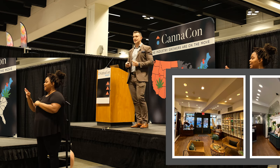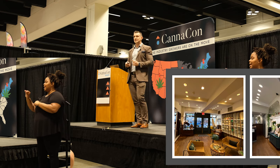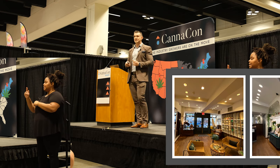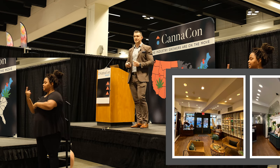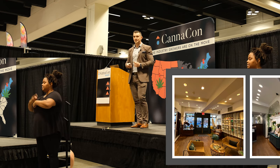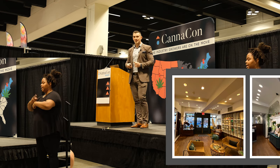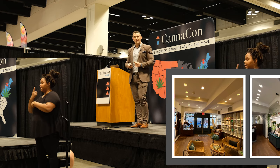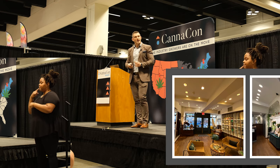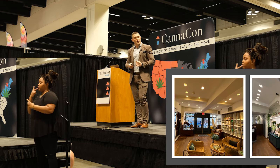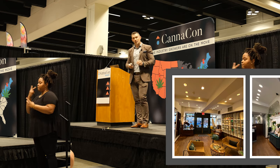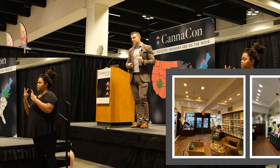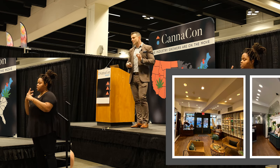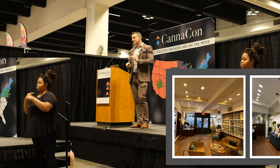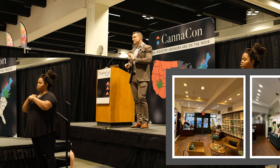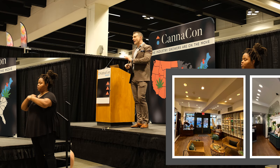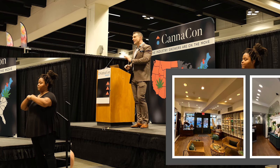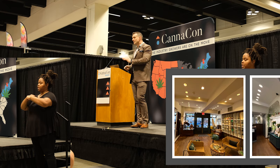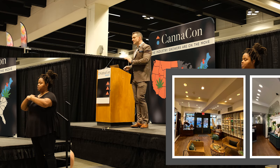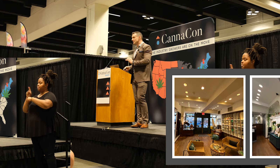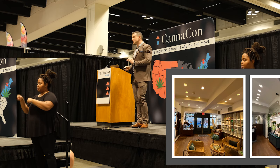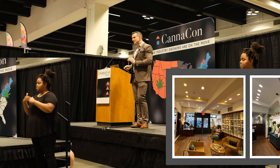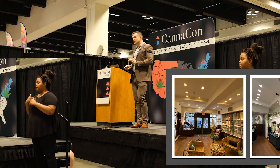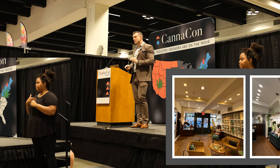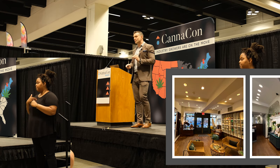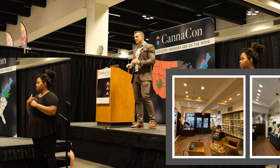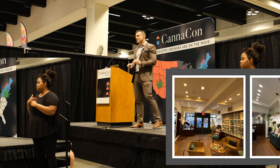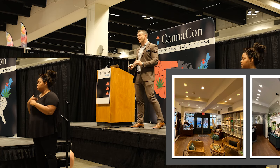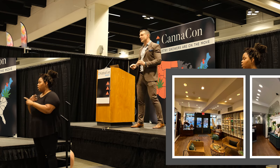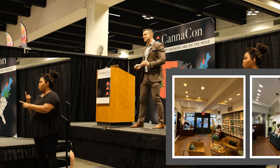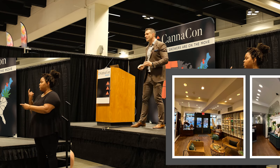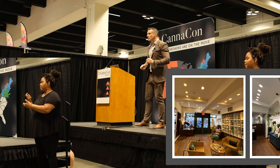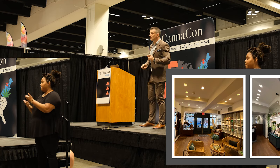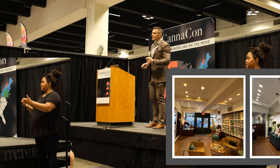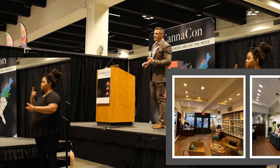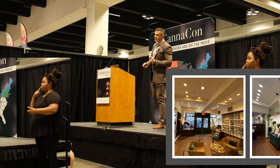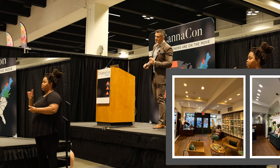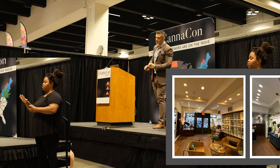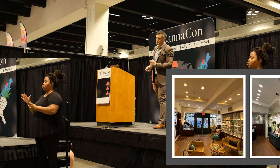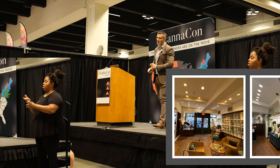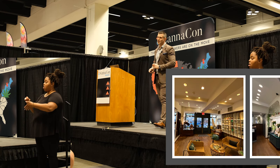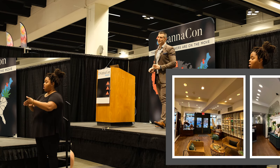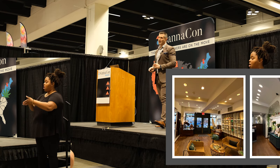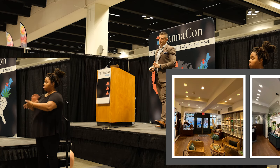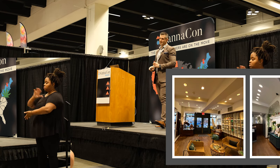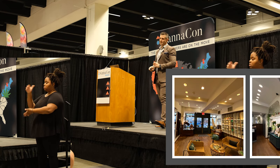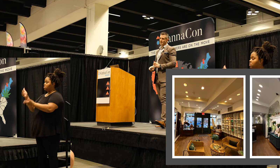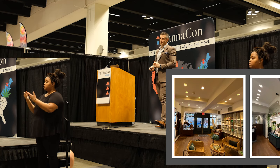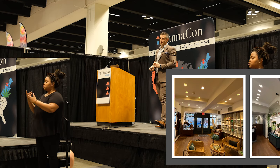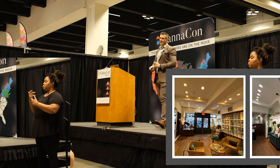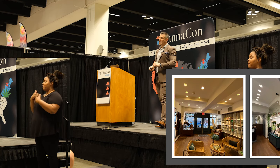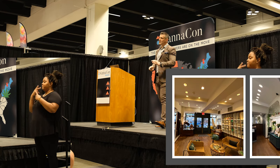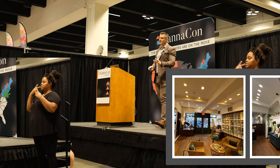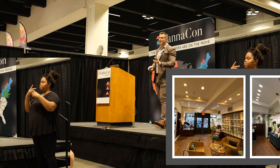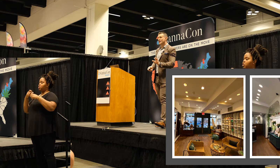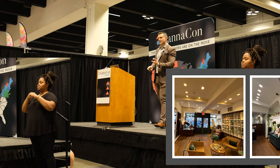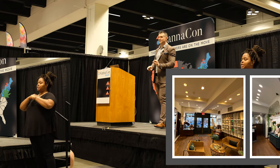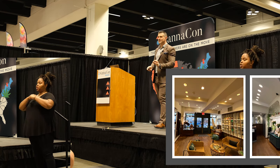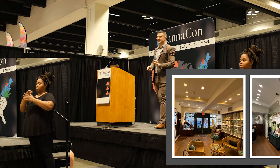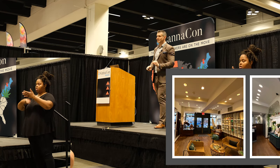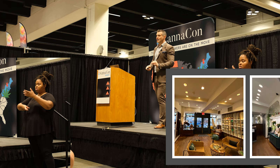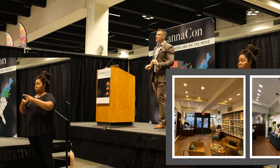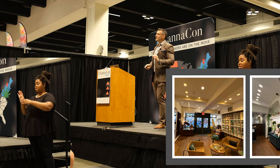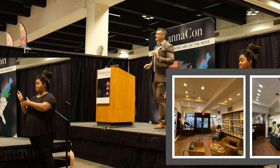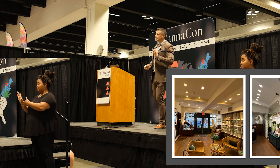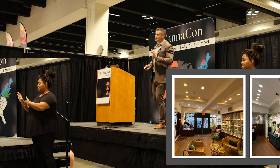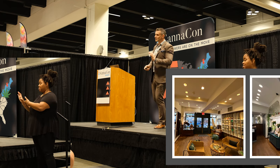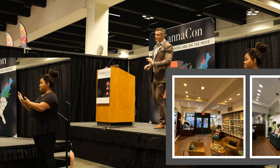visual surveillance. And one of the biggest line items that you'll see in your build cost will be on physical security costs. Cameras are not that